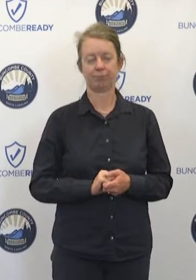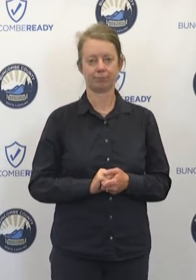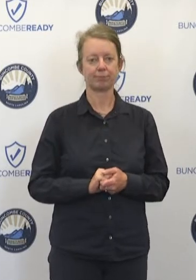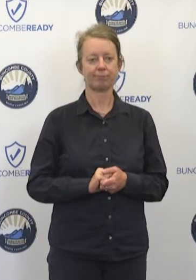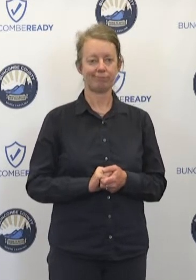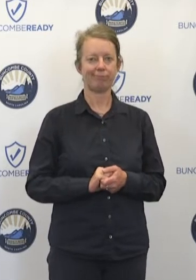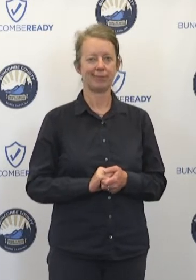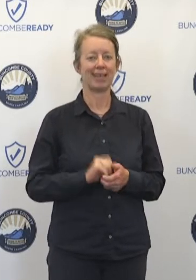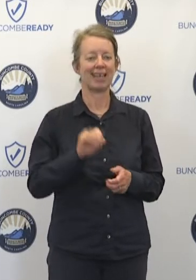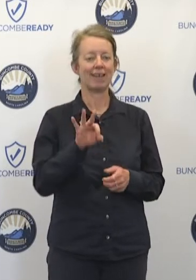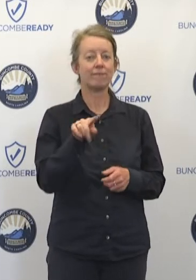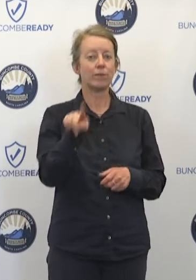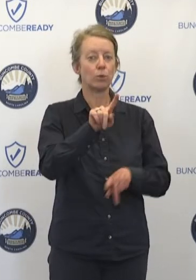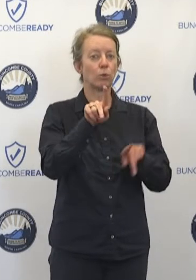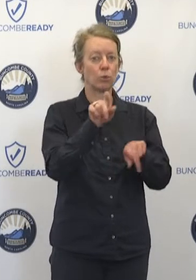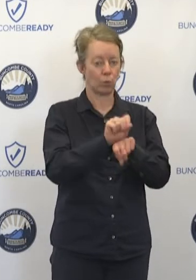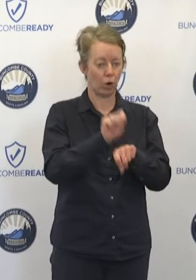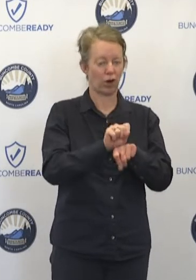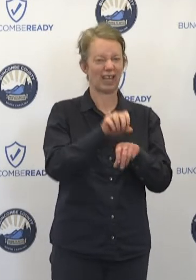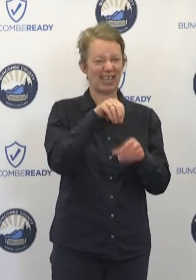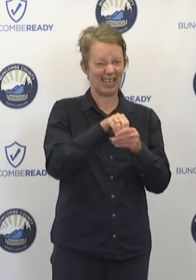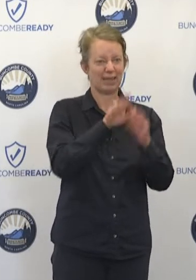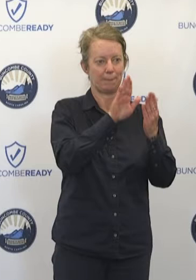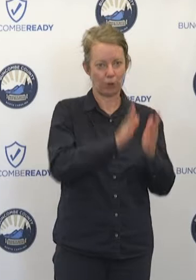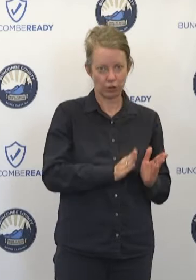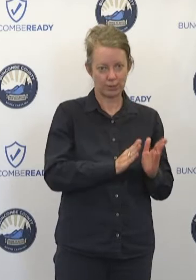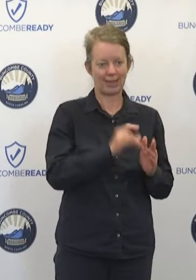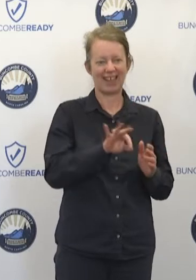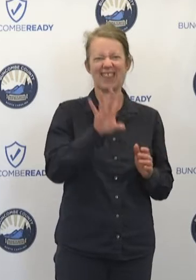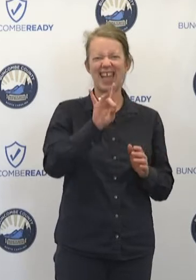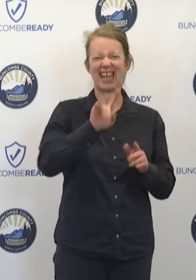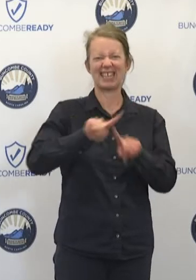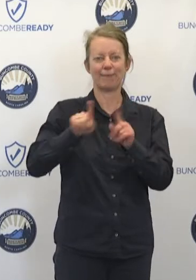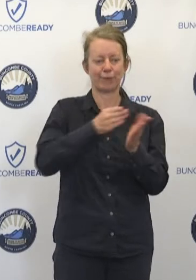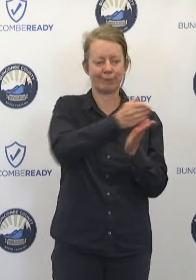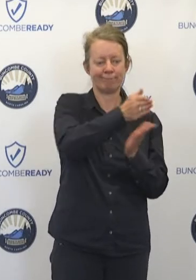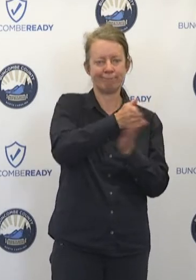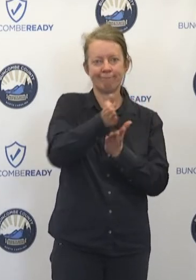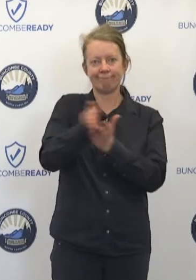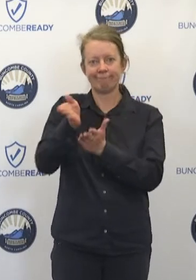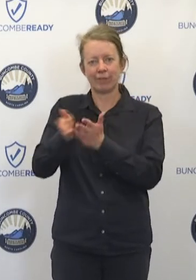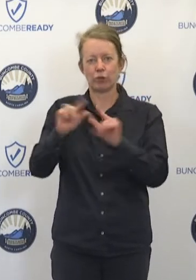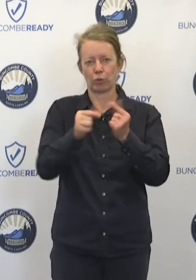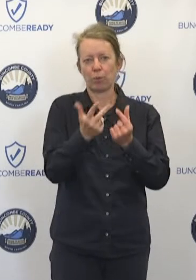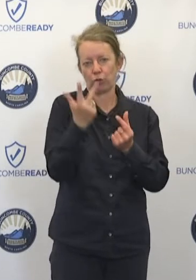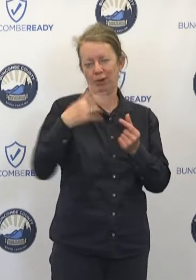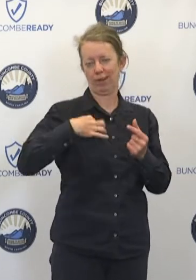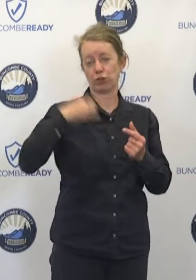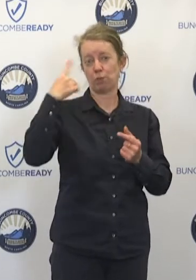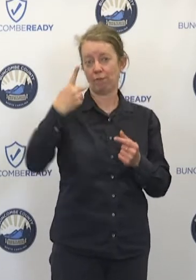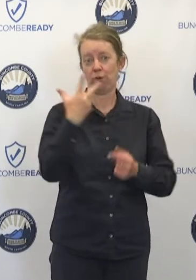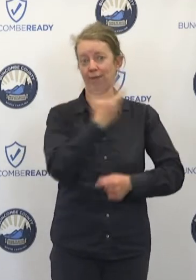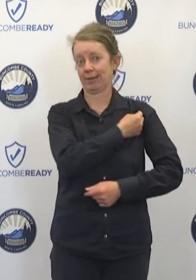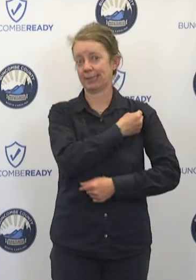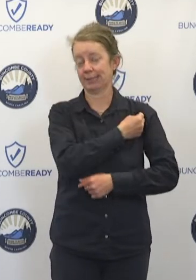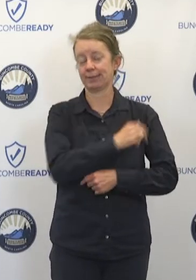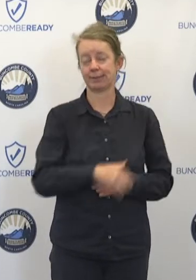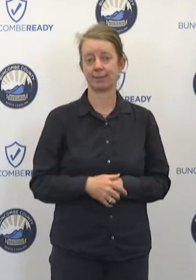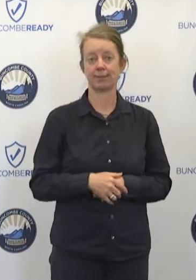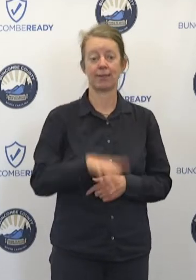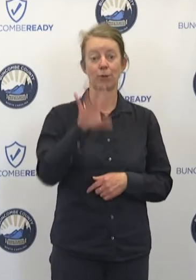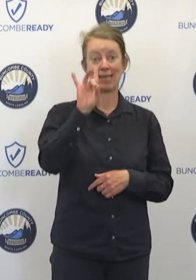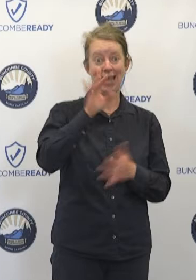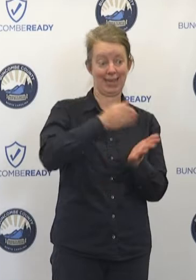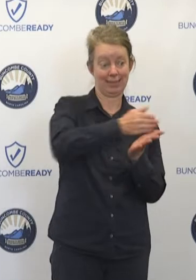Individuals who are working in person in one of the 8 essential sectors are eligible for vaccinations. The